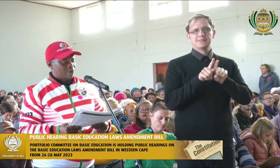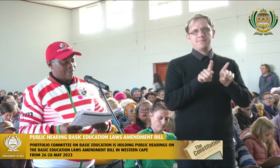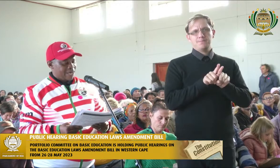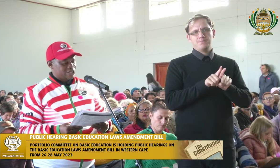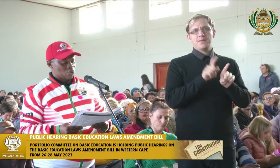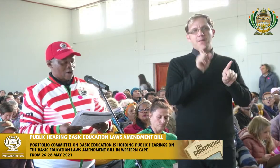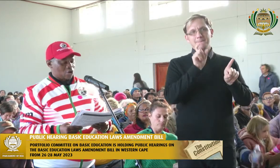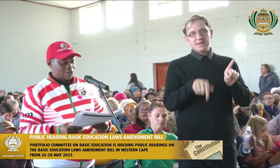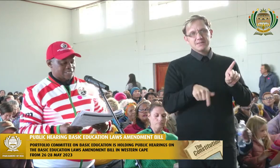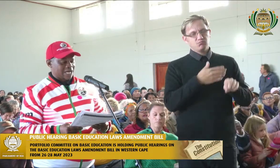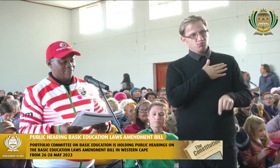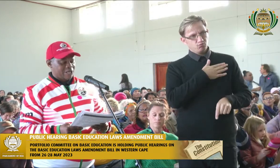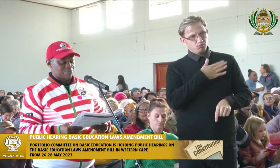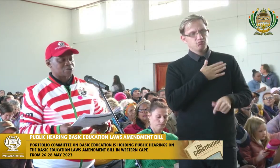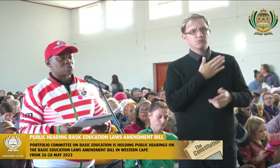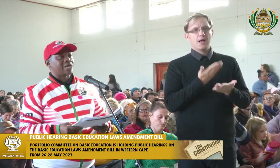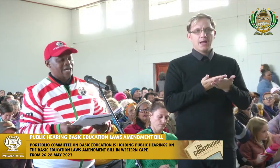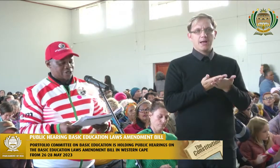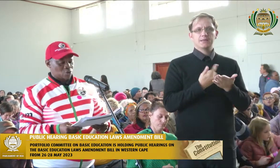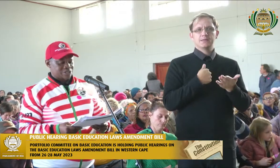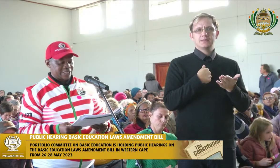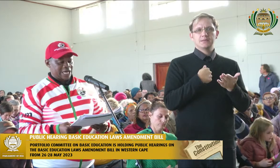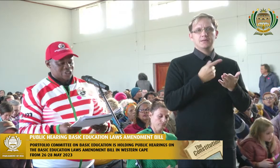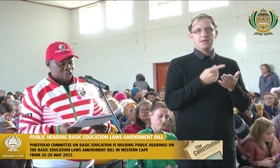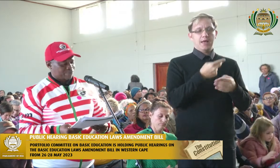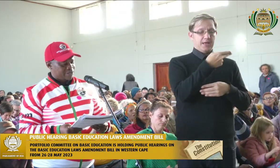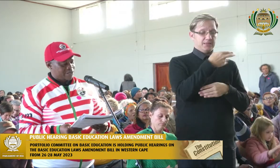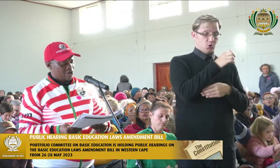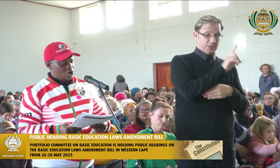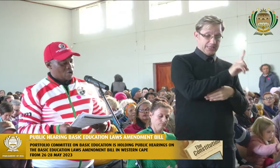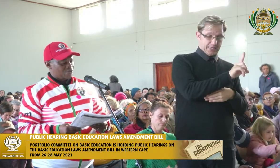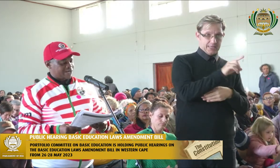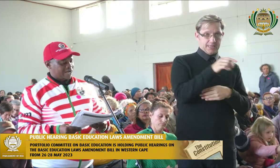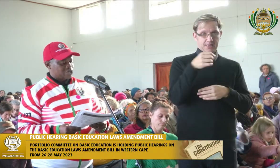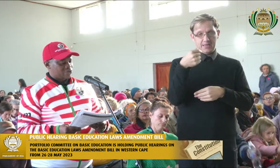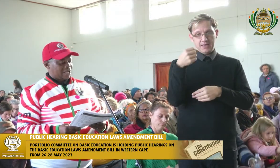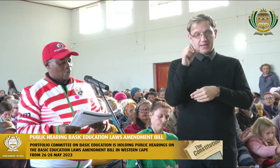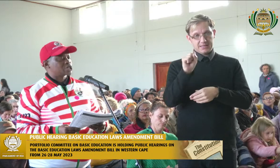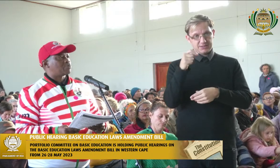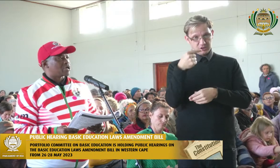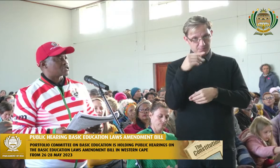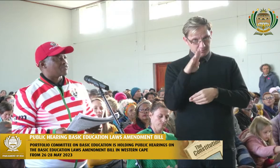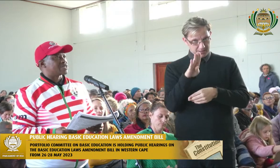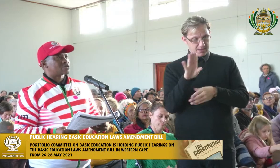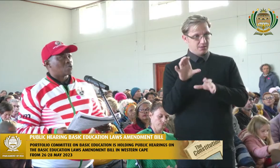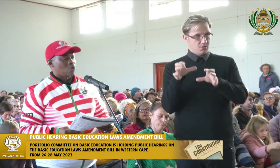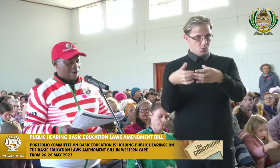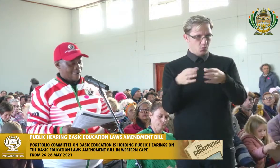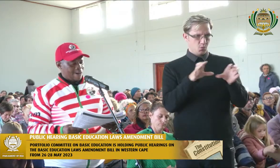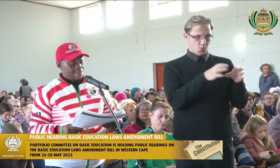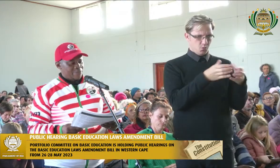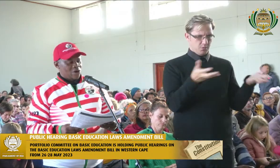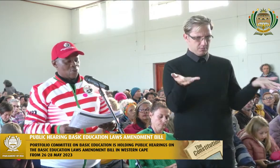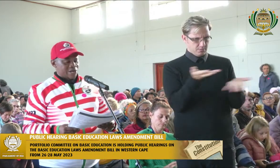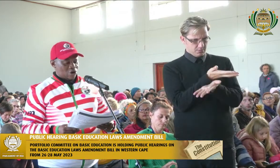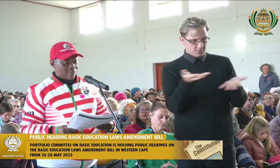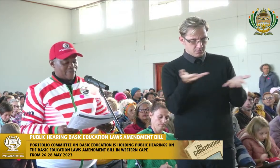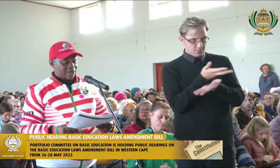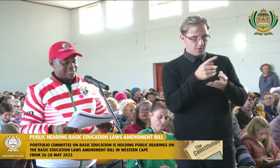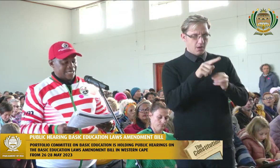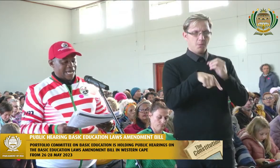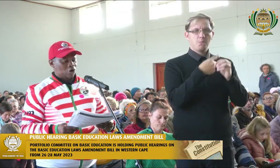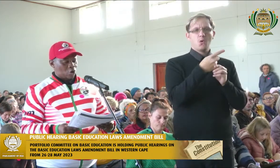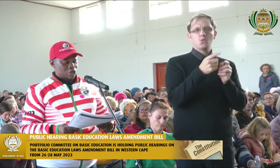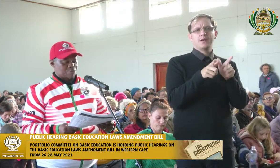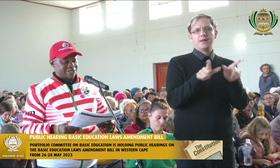Provision should be made to unlock stalemates between the HOD and SGB with regard to the language policy of the school. We